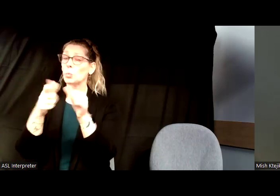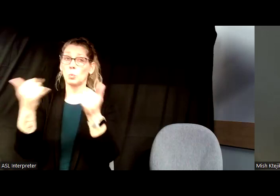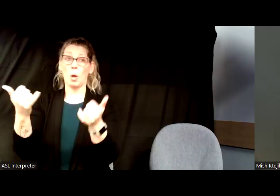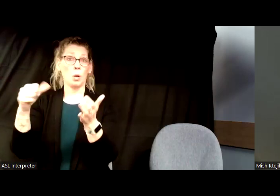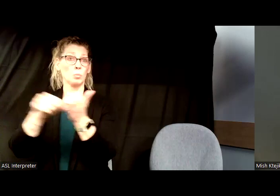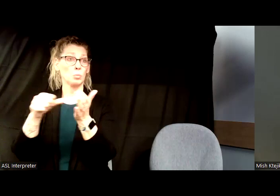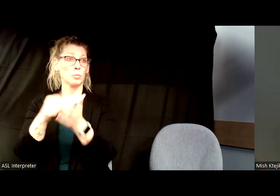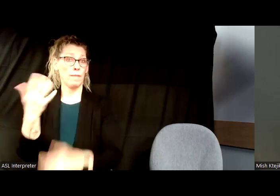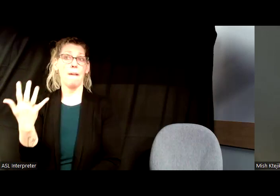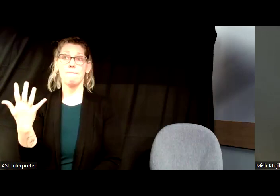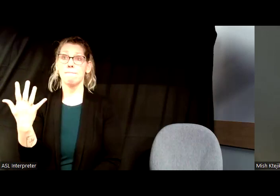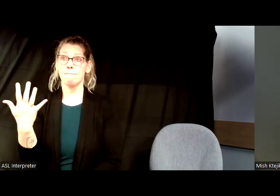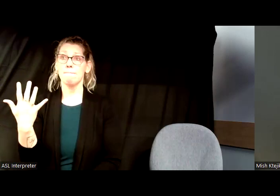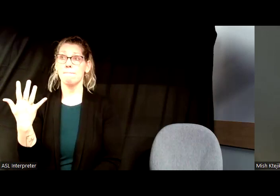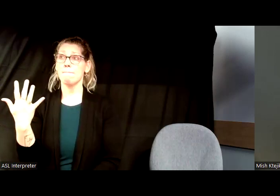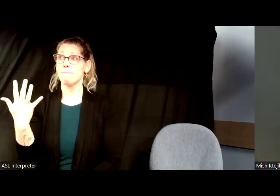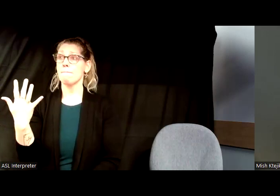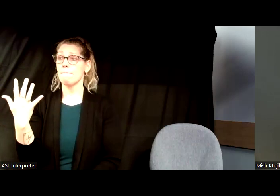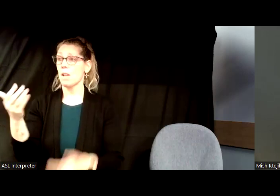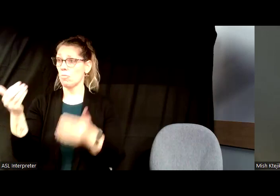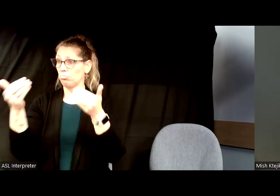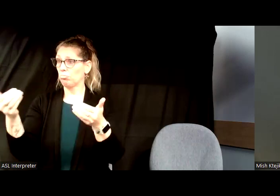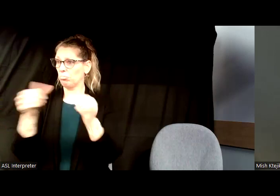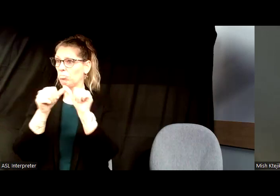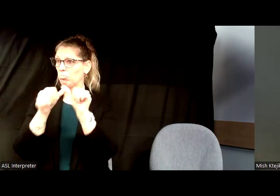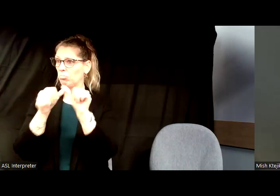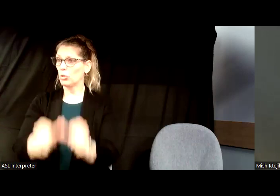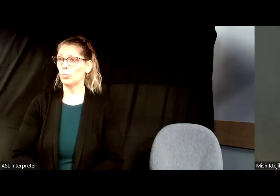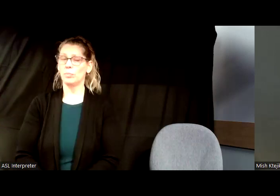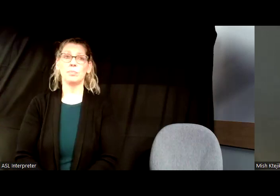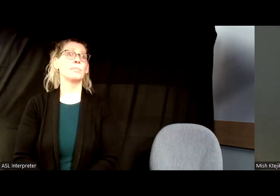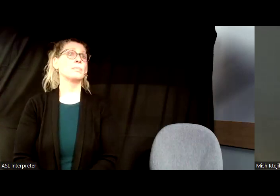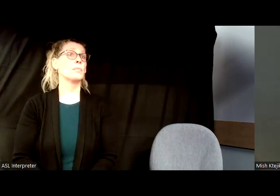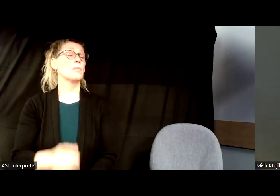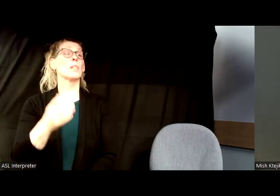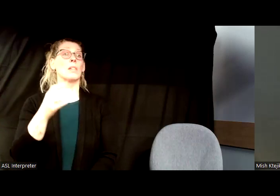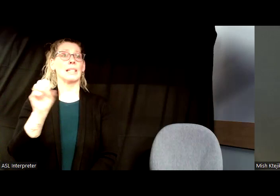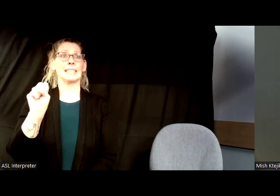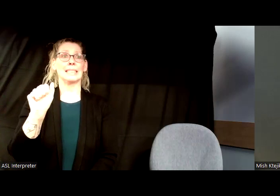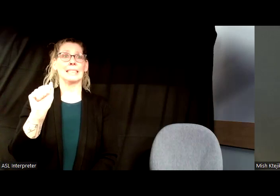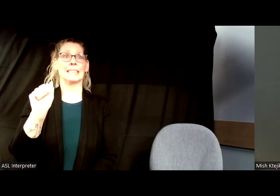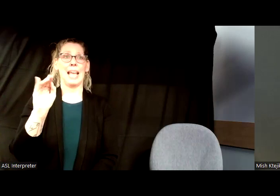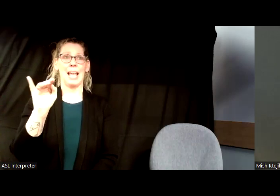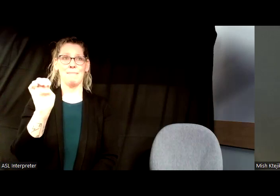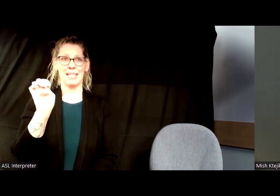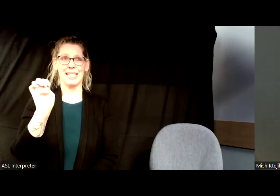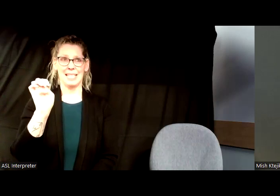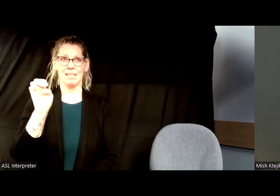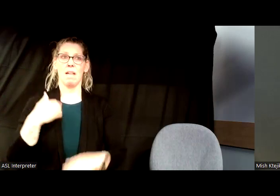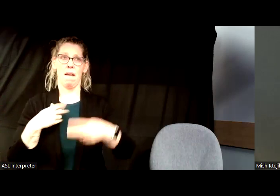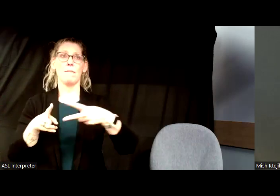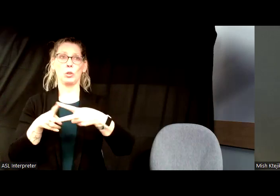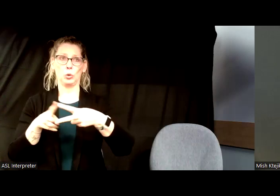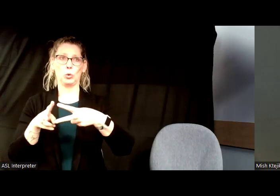So we're on page 5. Let's continue from there. So are there any, so two